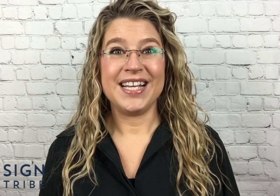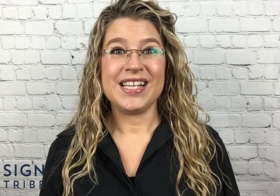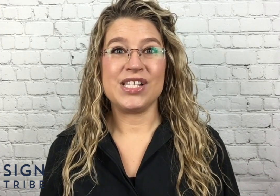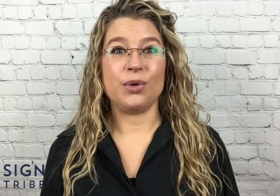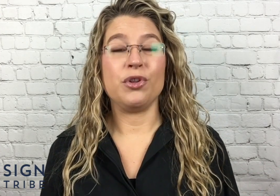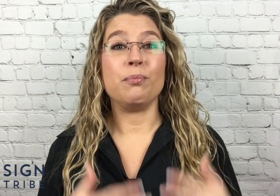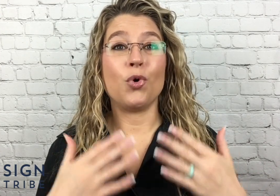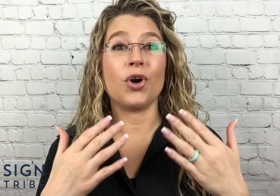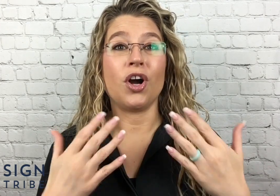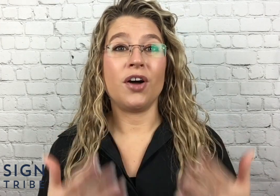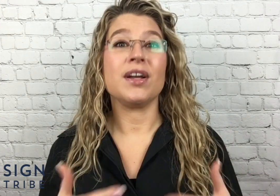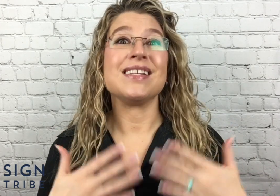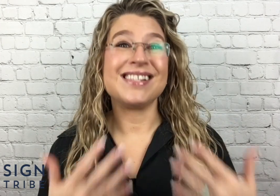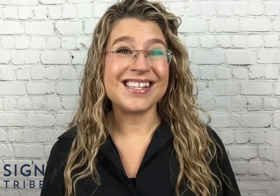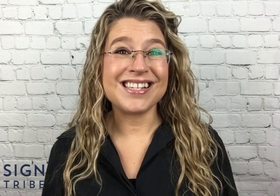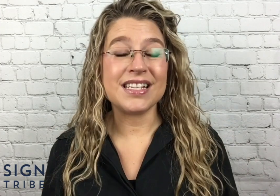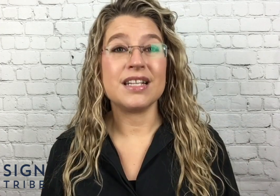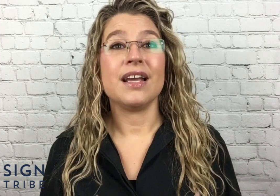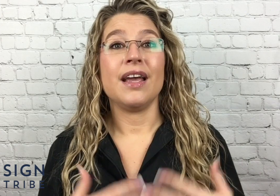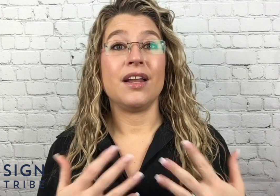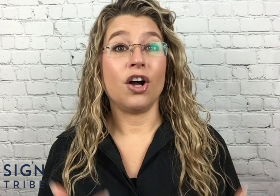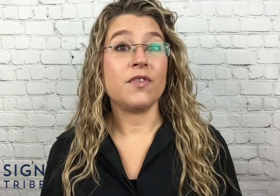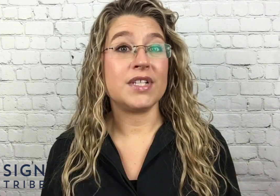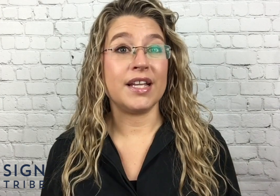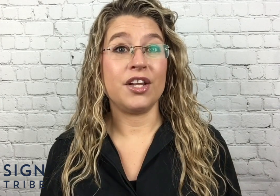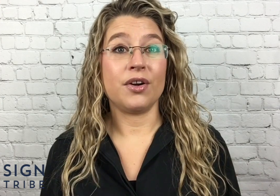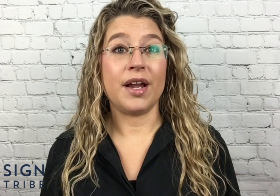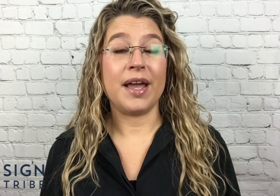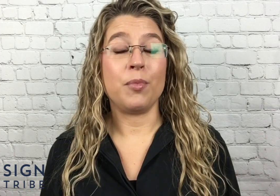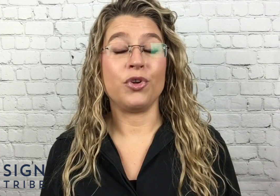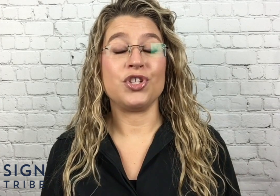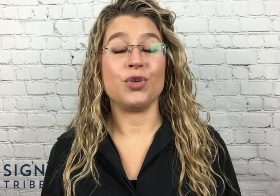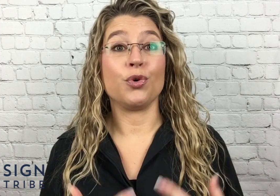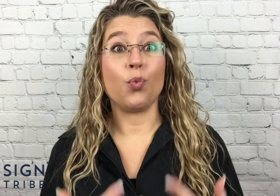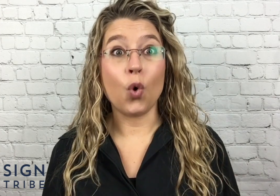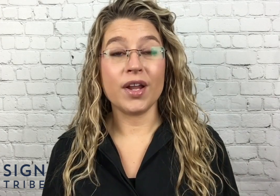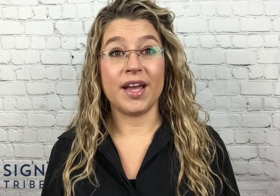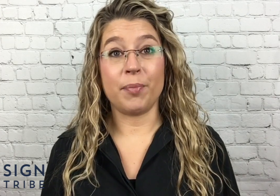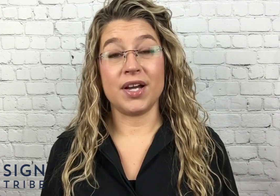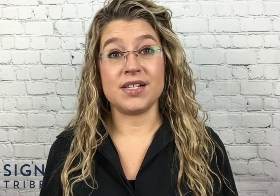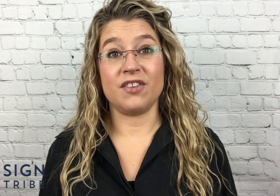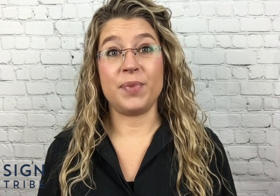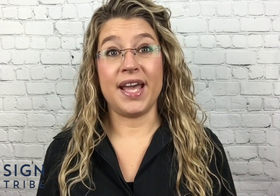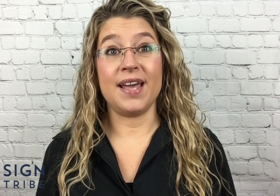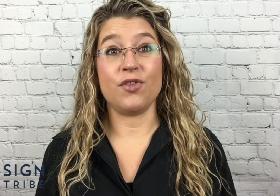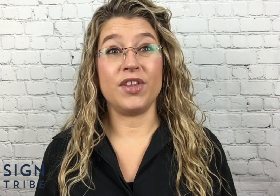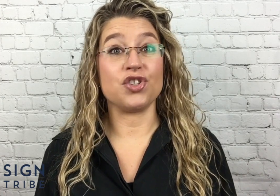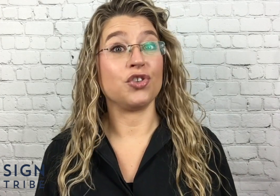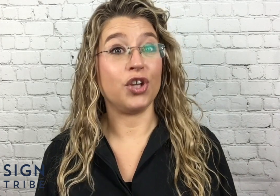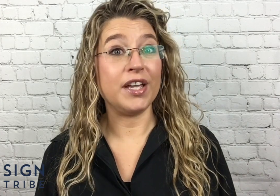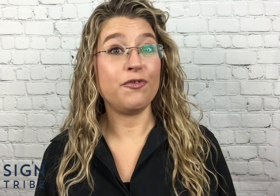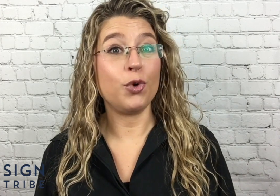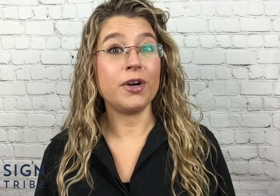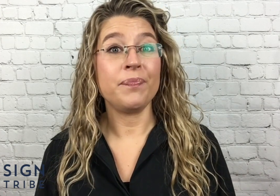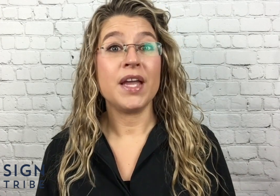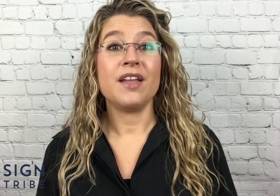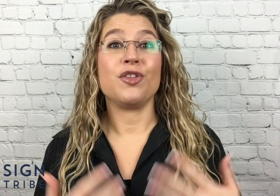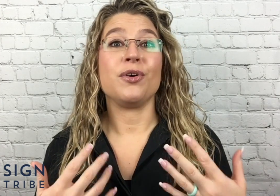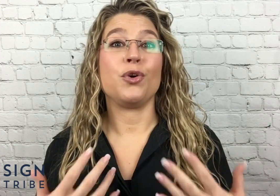So the more consistent and often that you're able to reward that positive behavior that you're looking for, the quicker